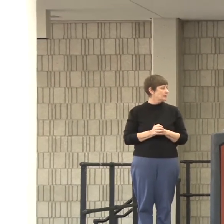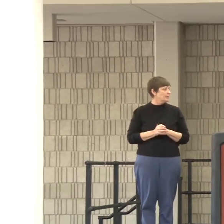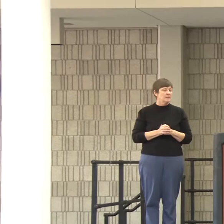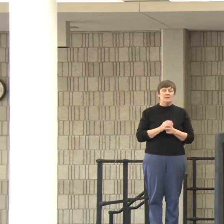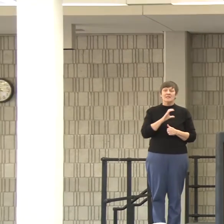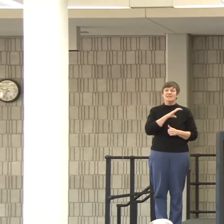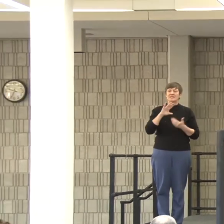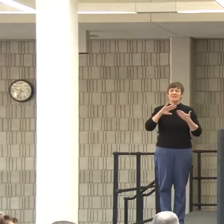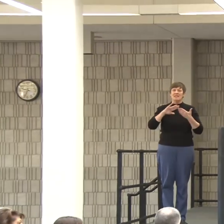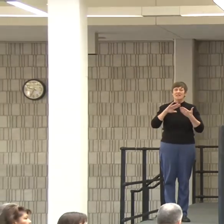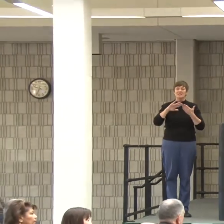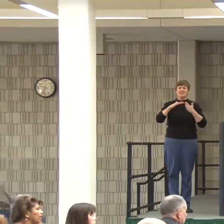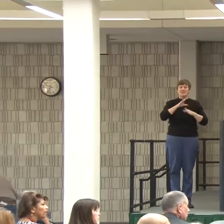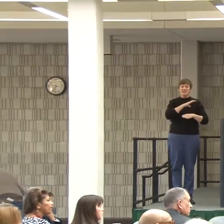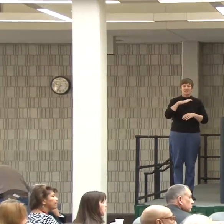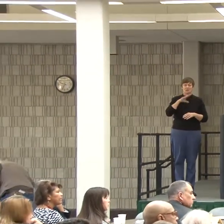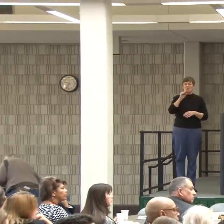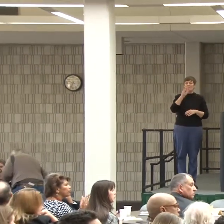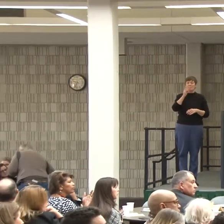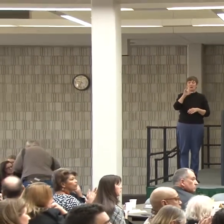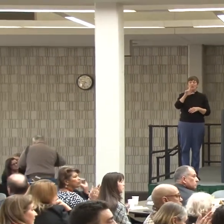City Councilman Michael Mioza.